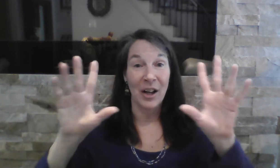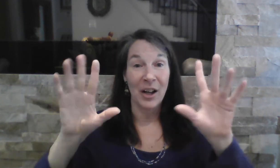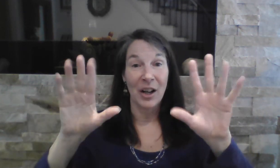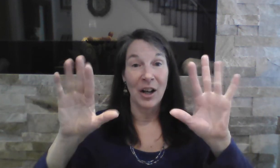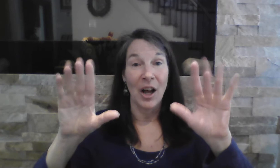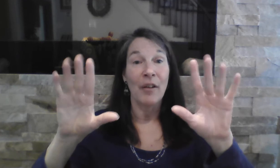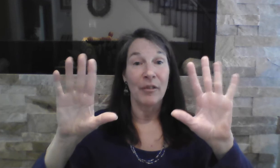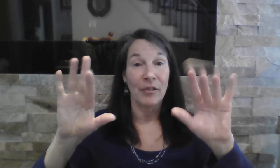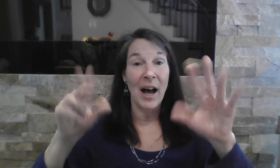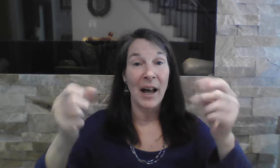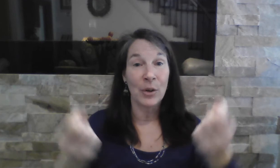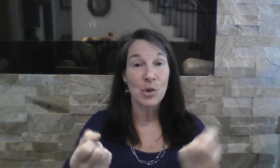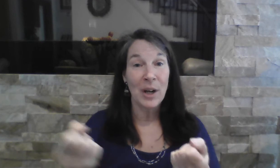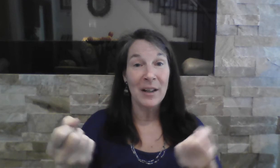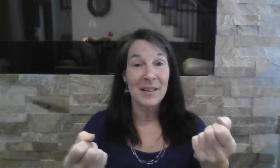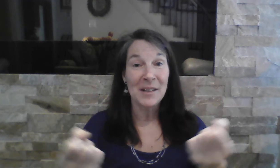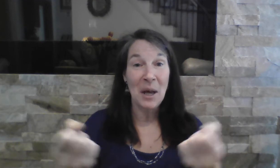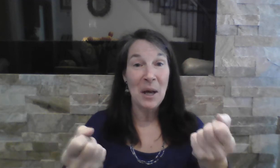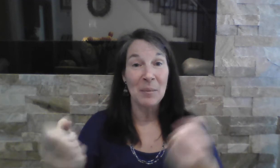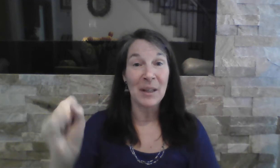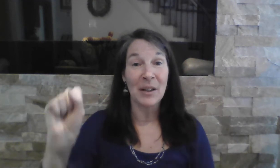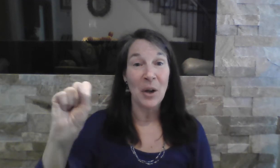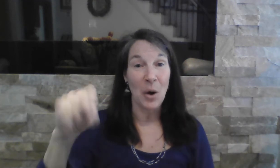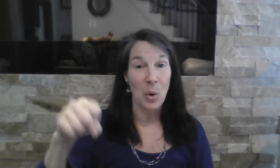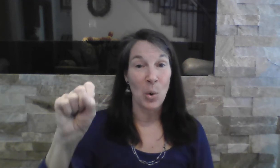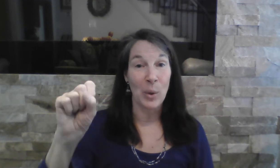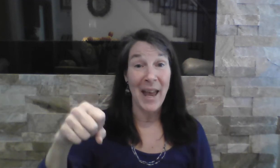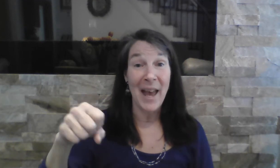car is a coming. Oh yeah.